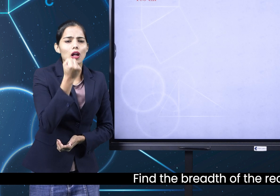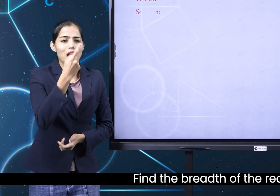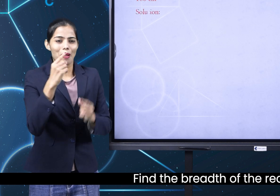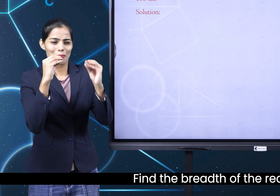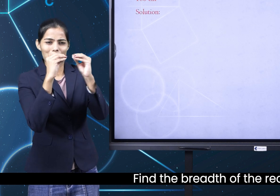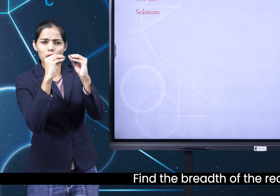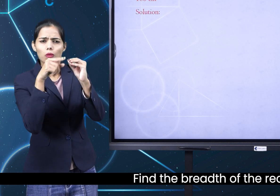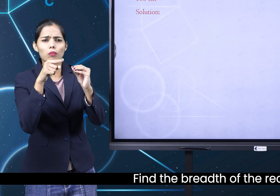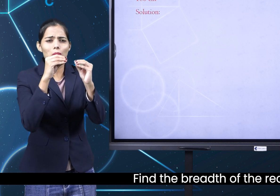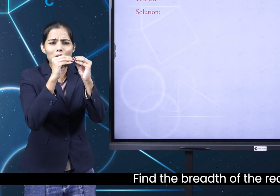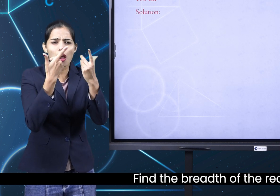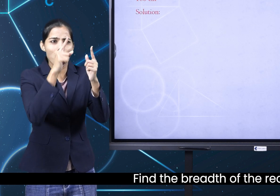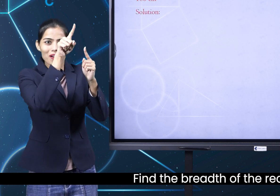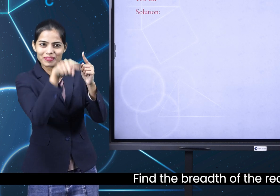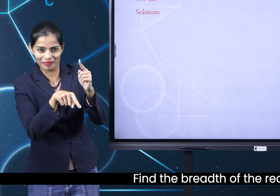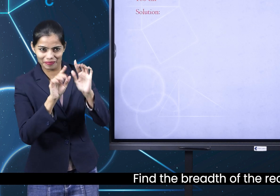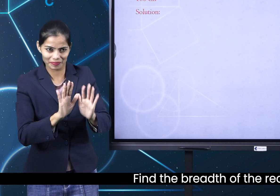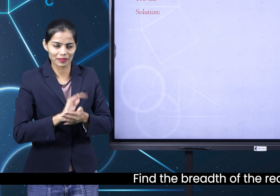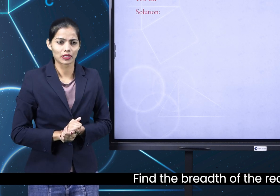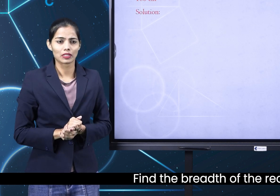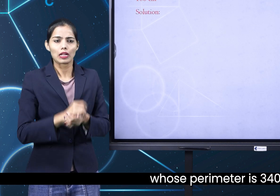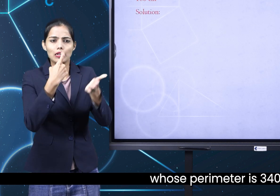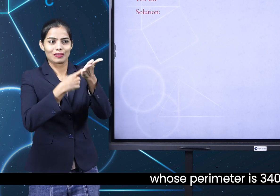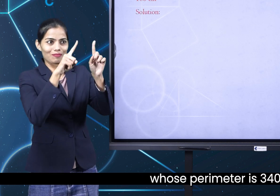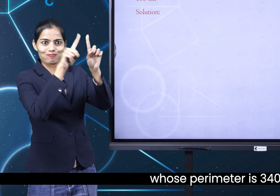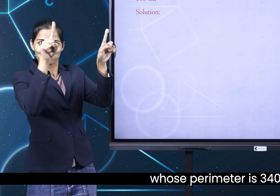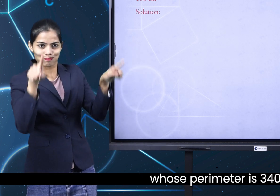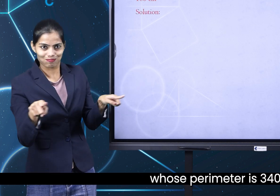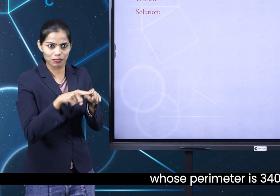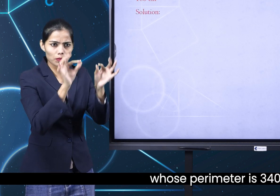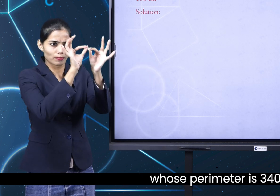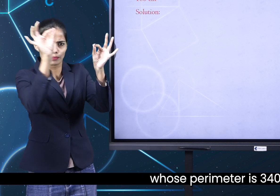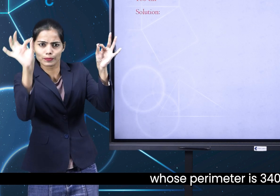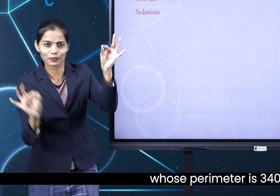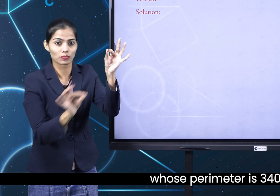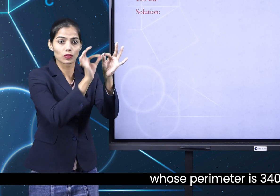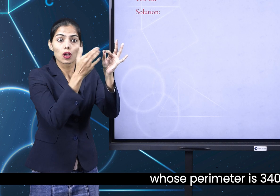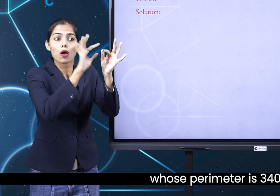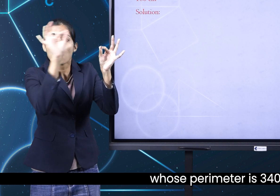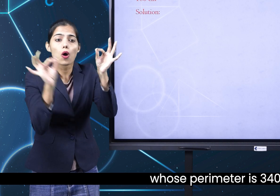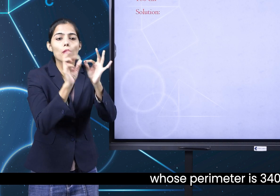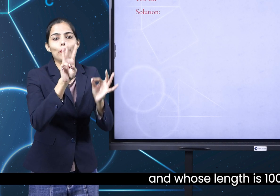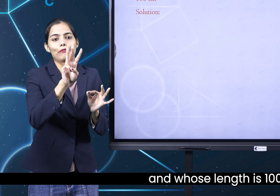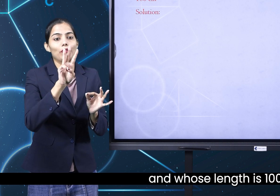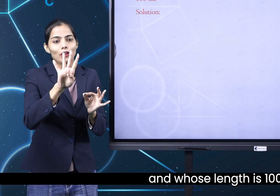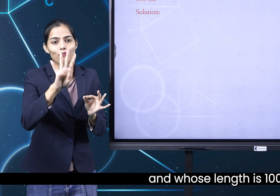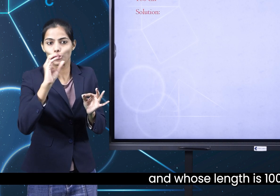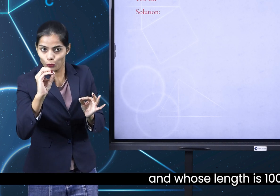Find the breadth of the rectangle whose perimeter is 340 cm and whose length